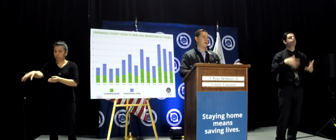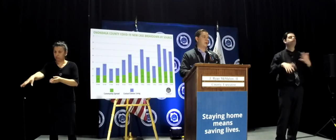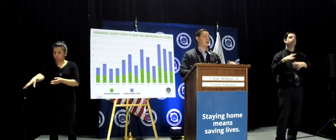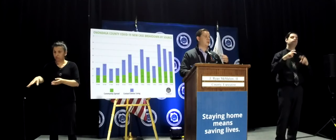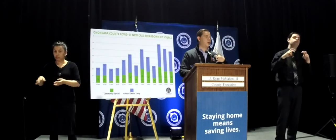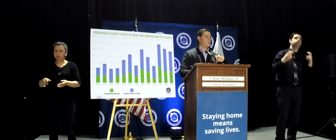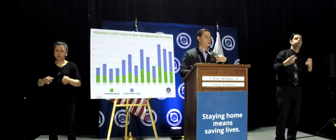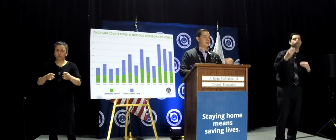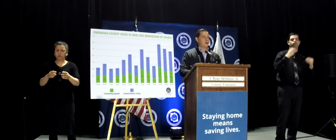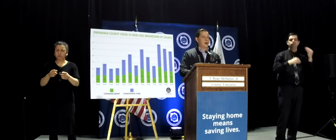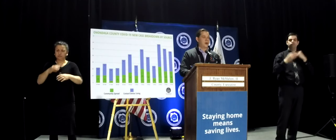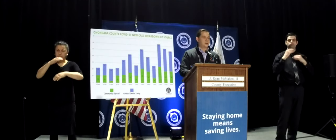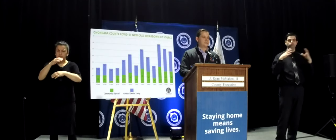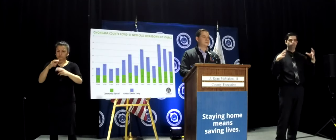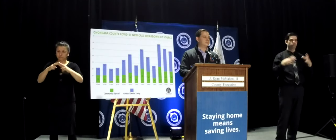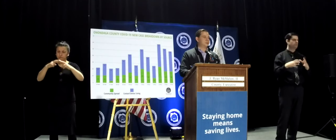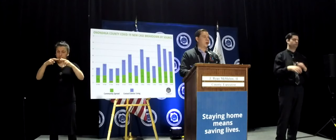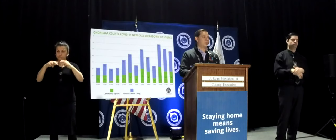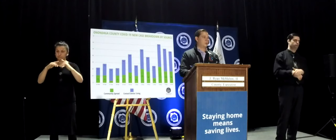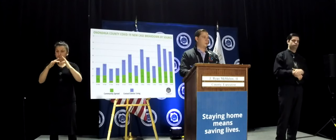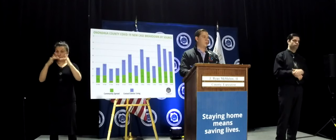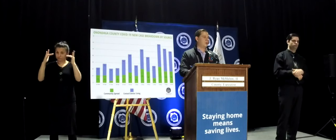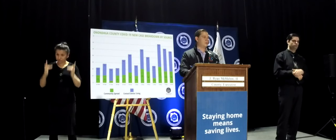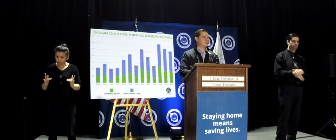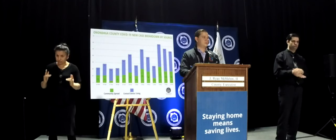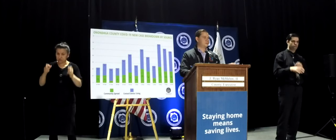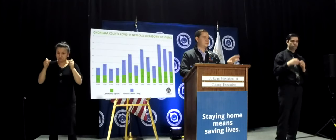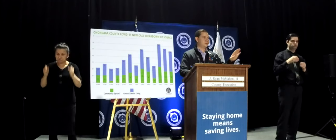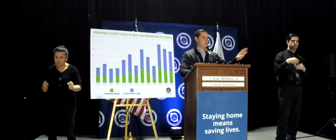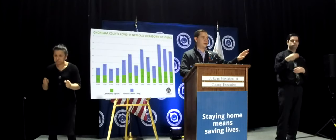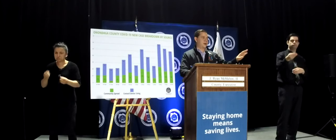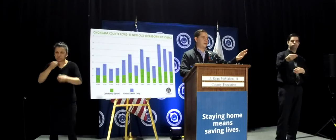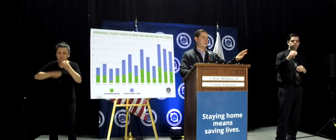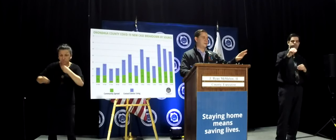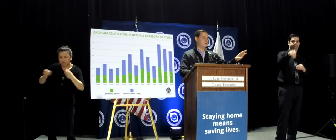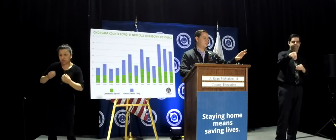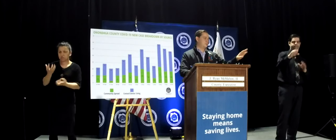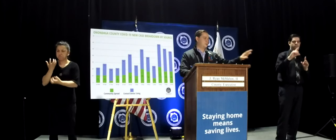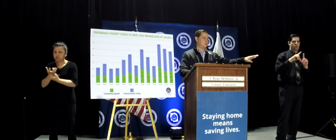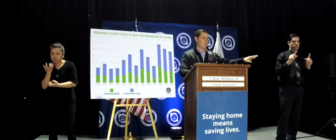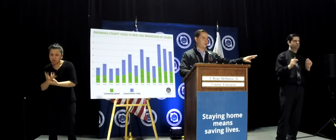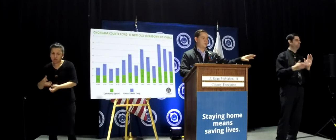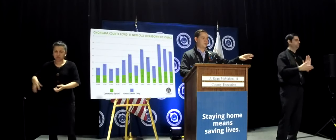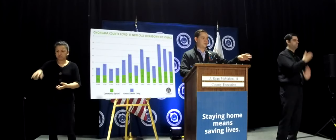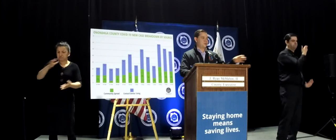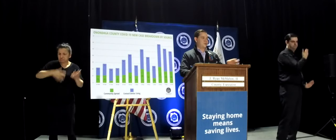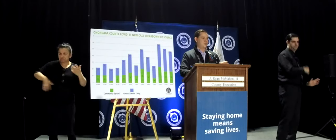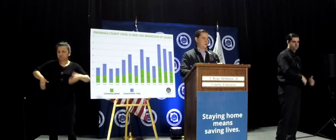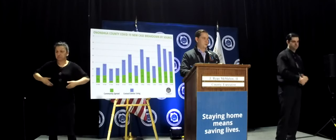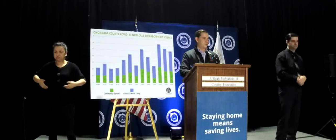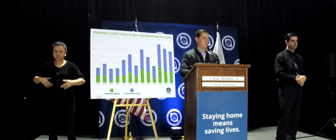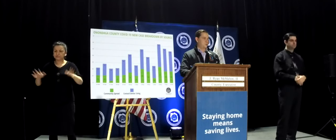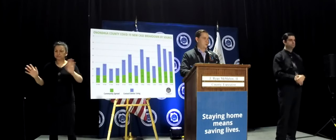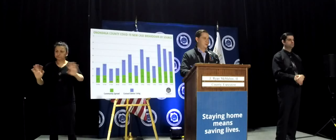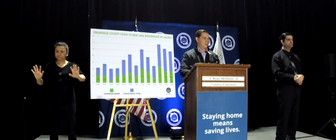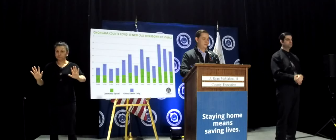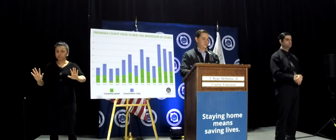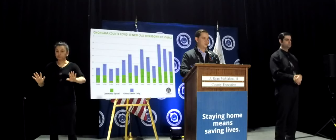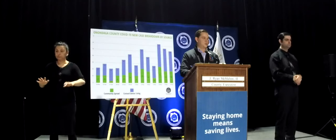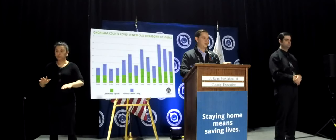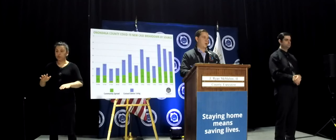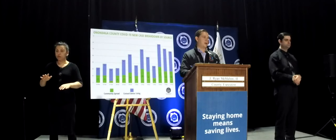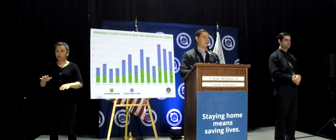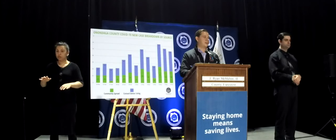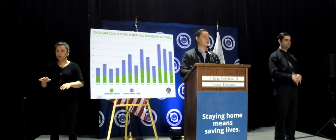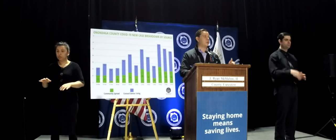house, where I grew up? No. They'll be on the porch, and we'll be